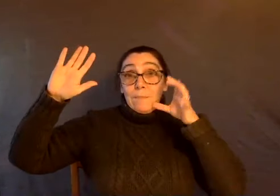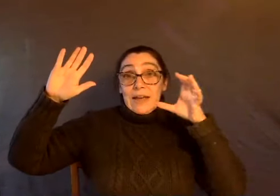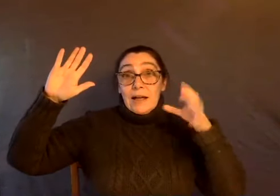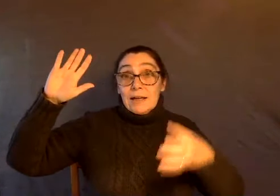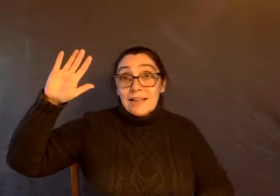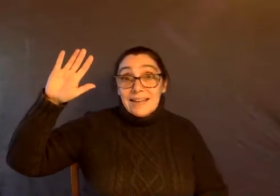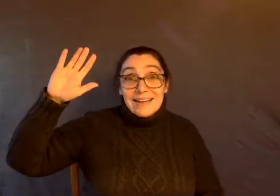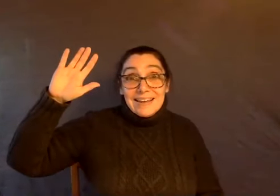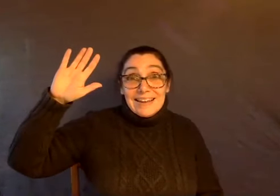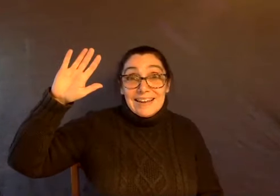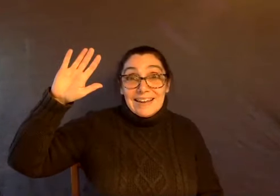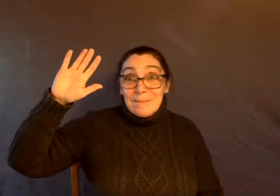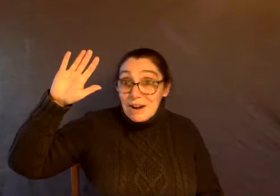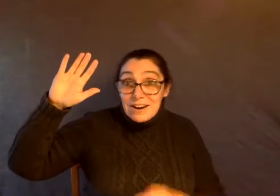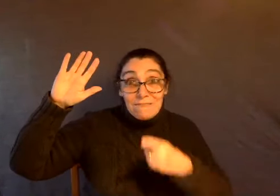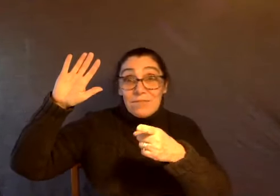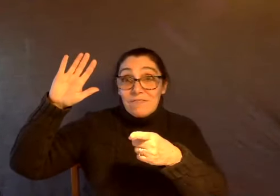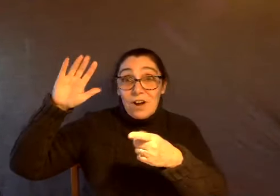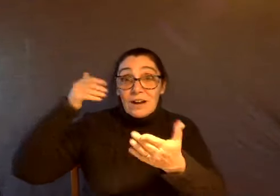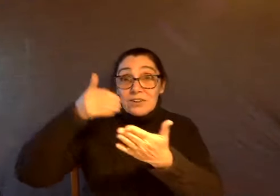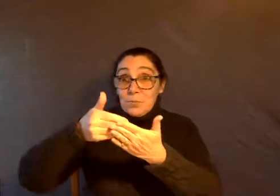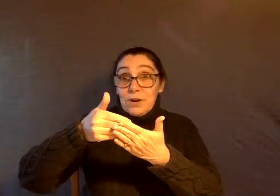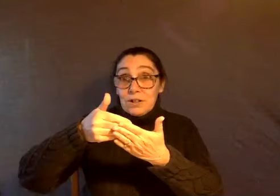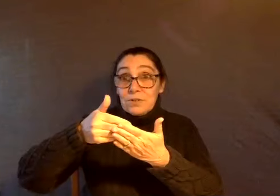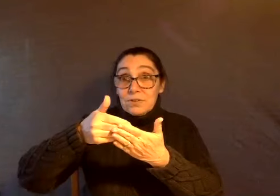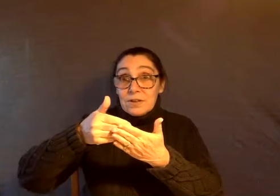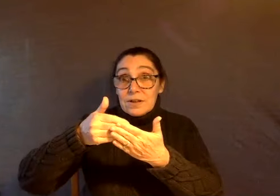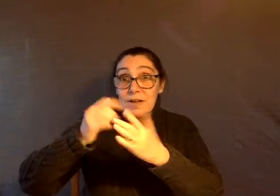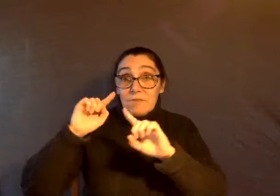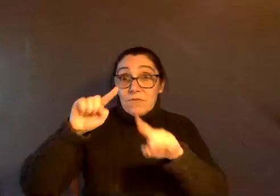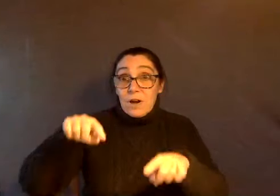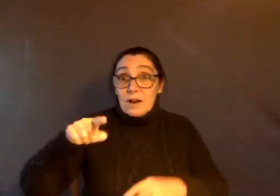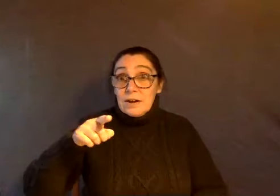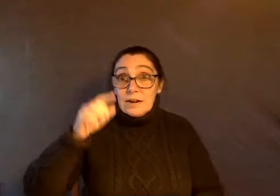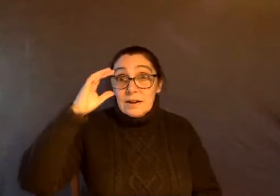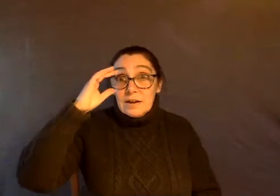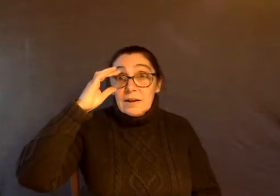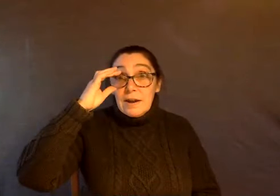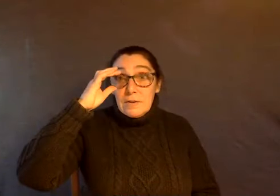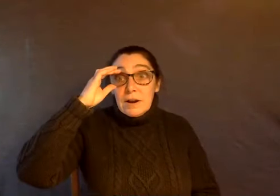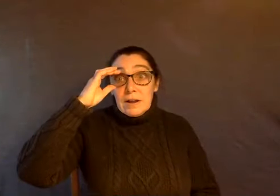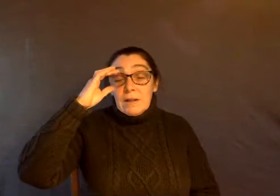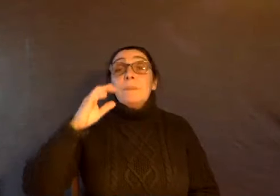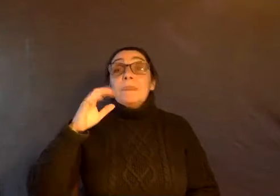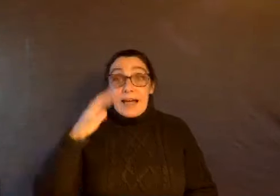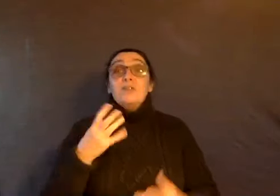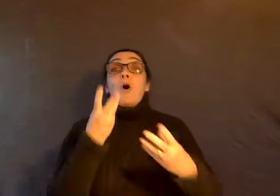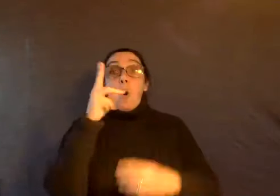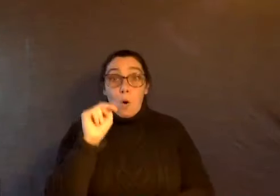beer? Mary, have you never gone? Because it's pretty close. Have you ever gone? No? That's